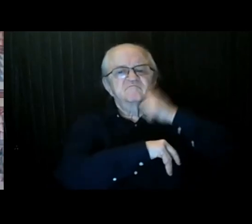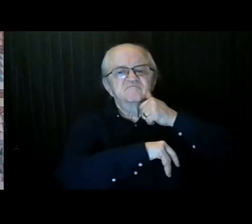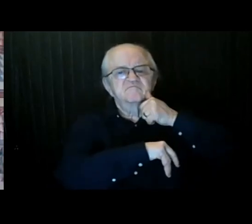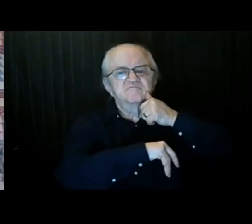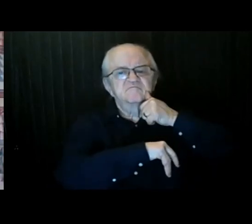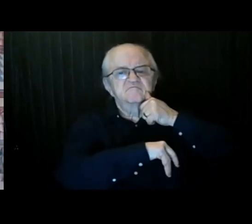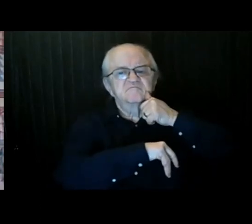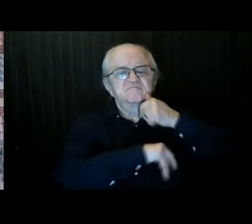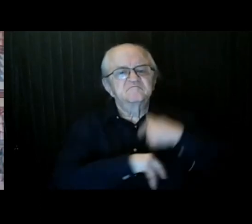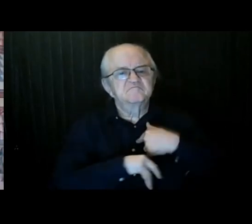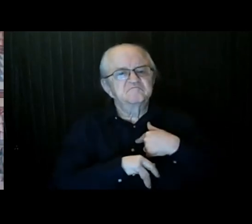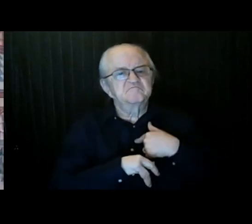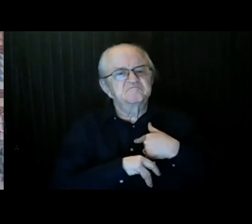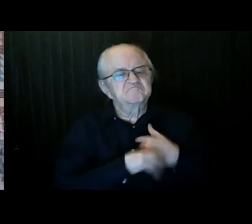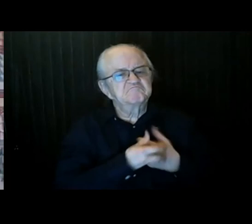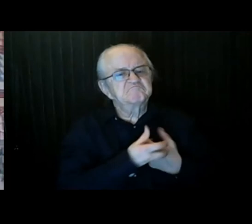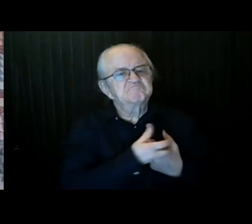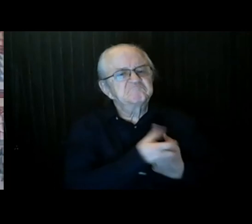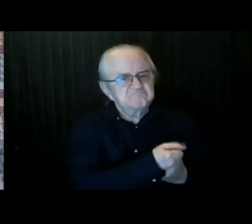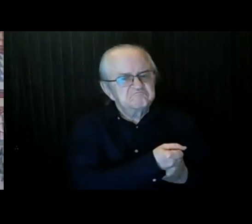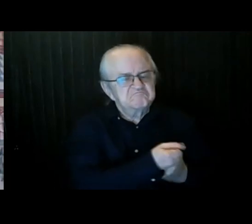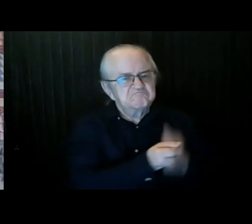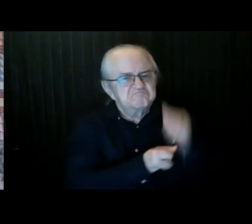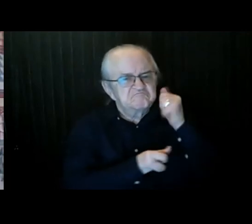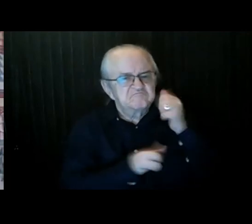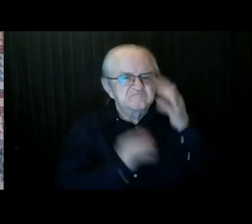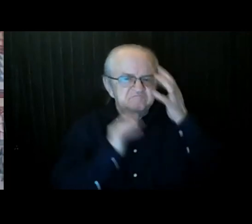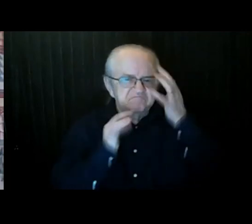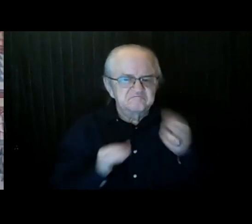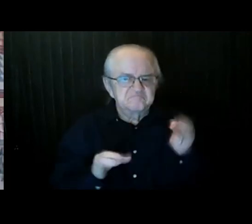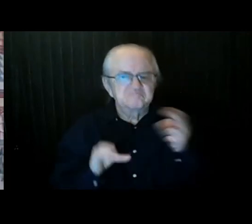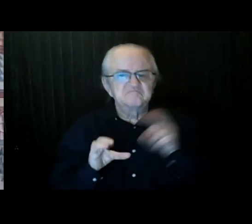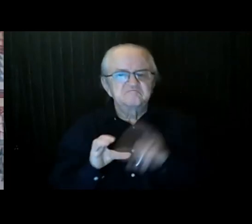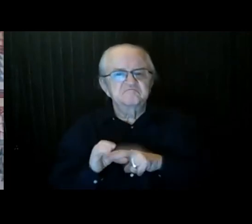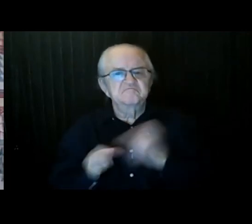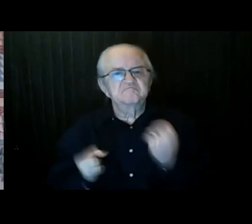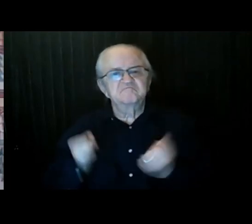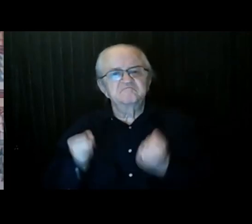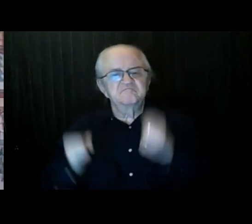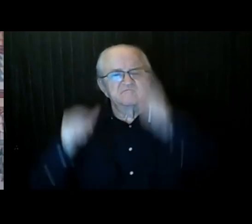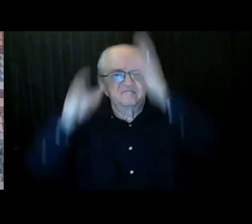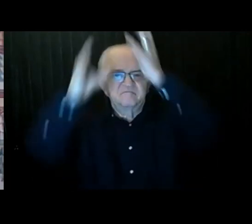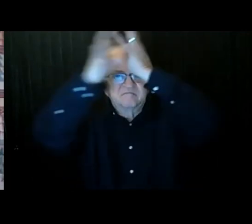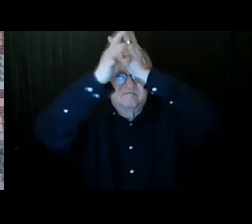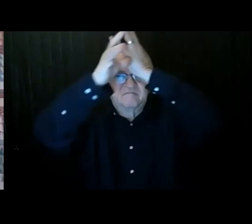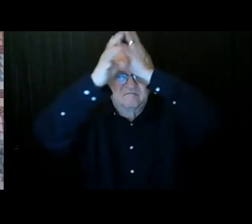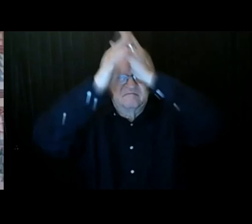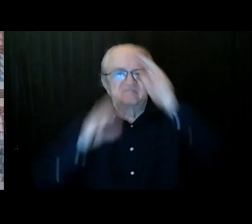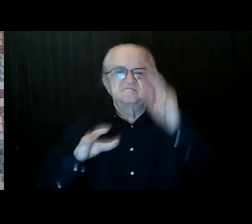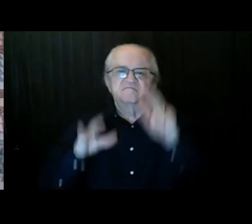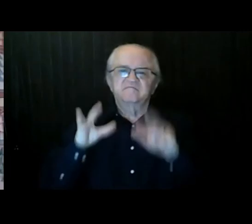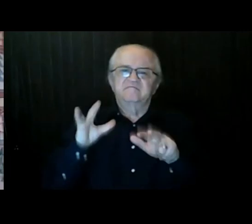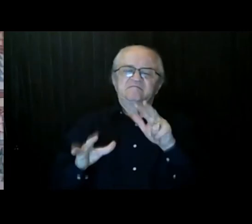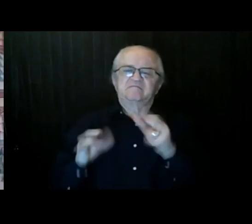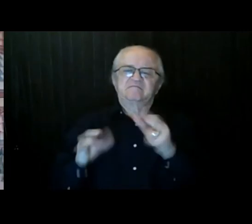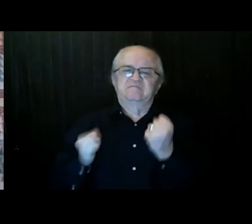I had come to trust my aunt, and I decided to get in the car with my Pepe. It was awkward on the drive, and it was a